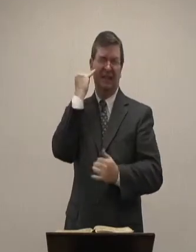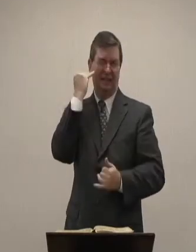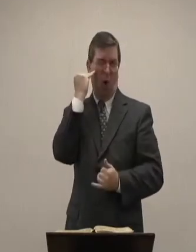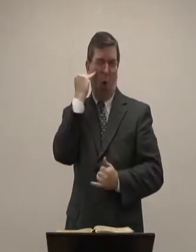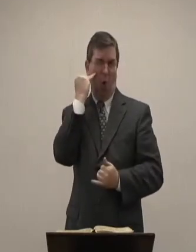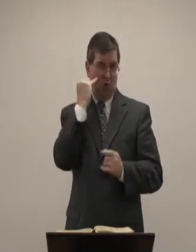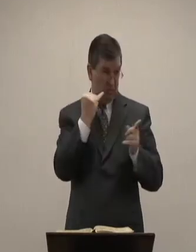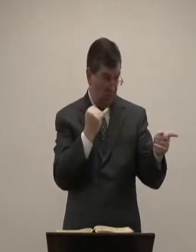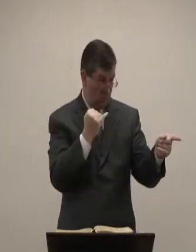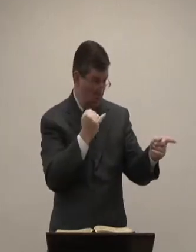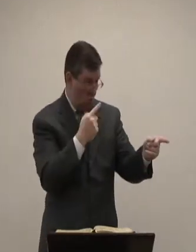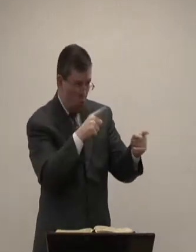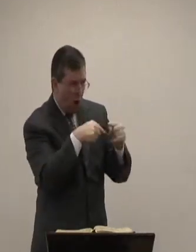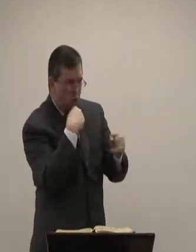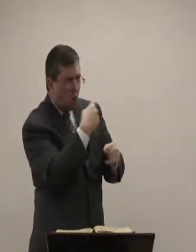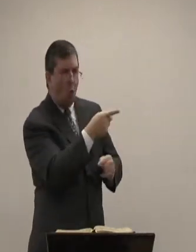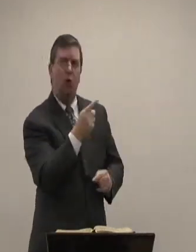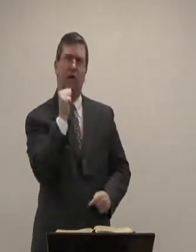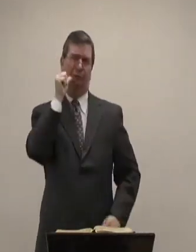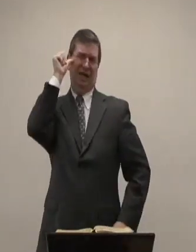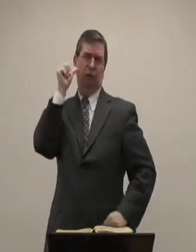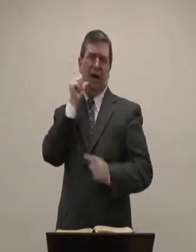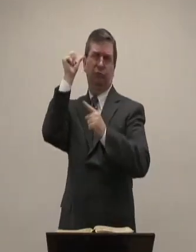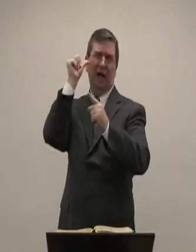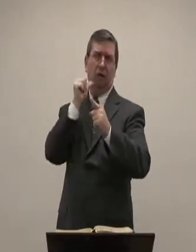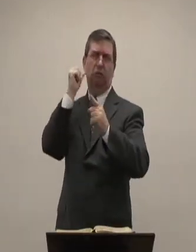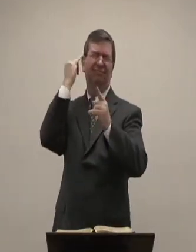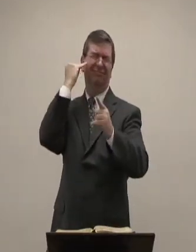We're talking about the new gospel of Jesus Christ.